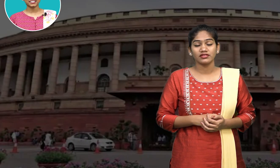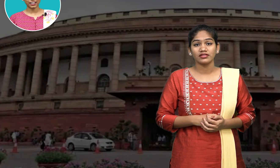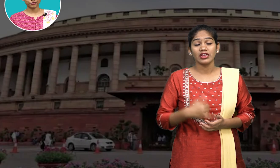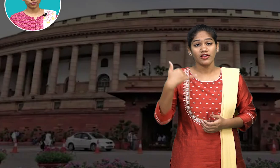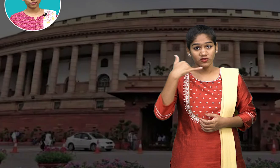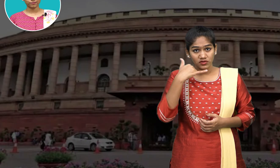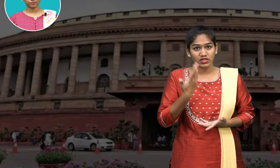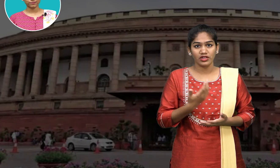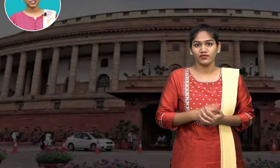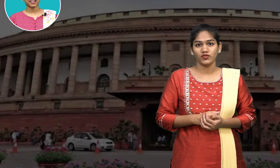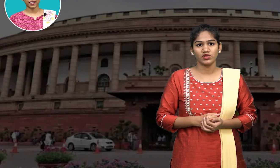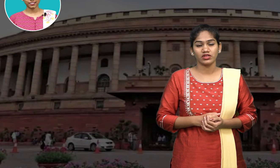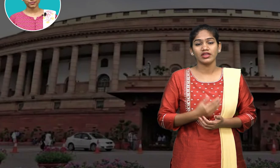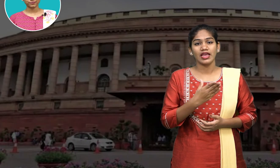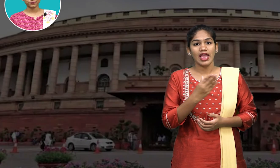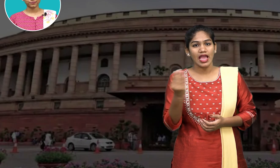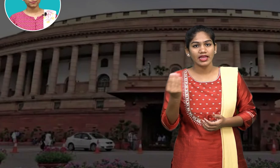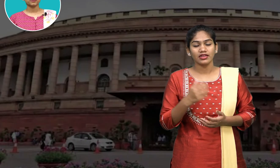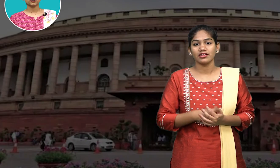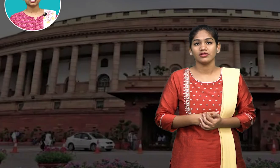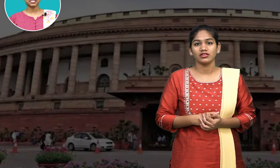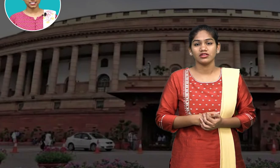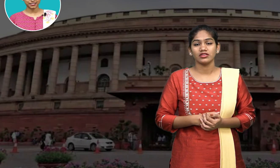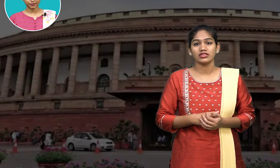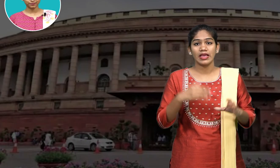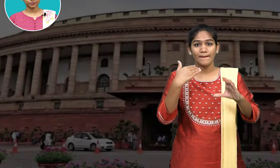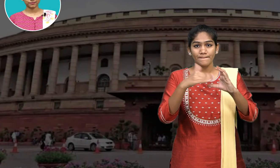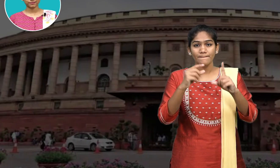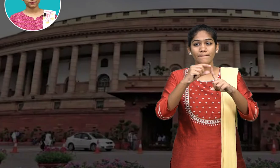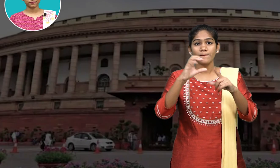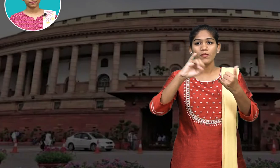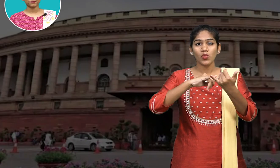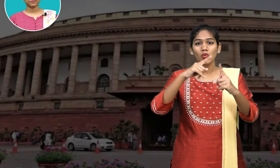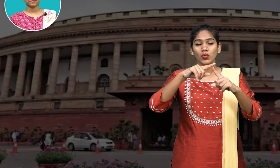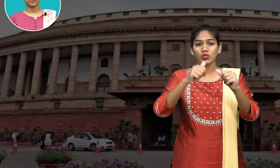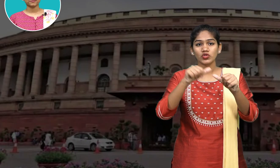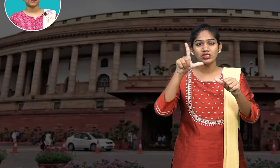for the telephone and postal system